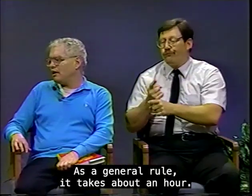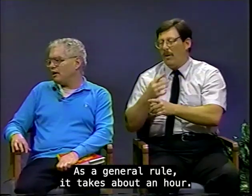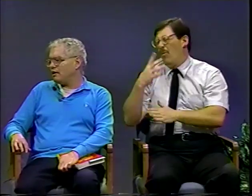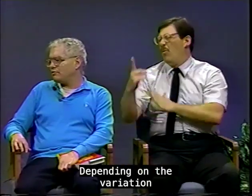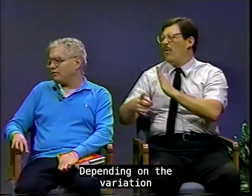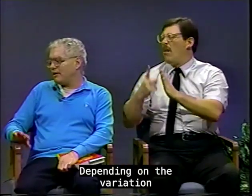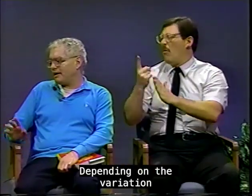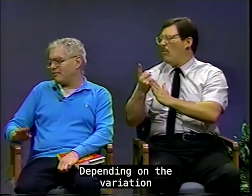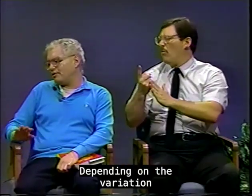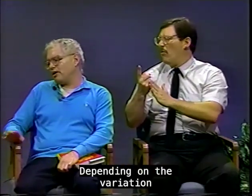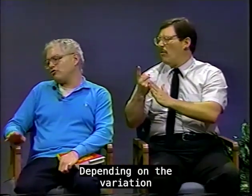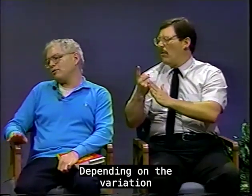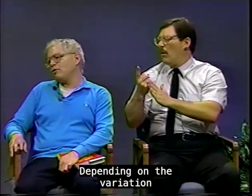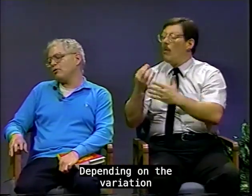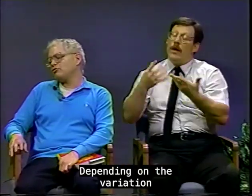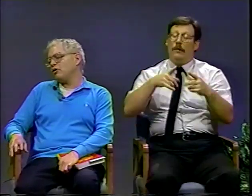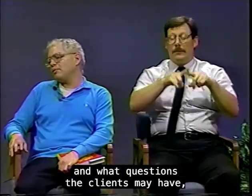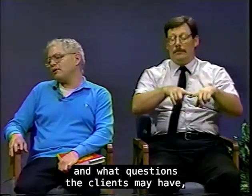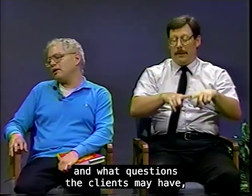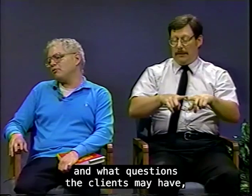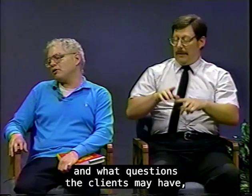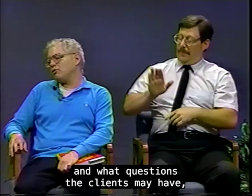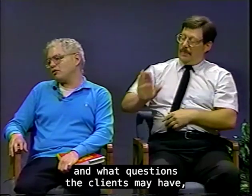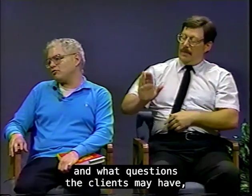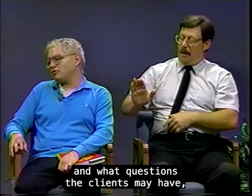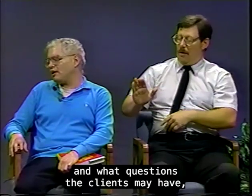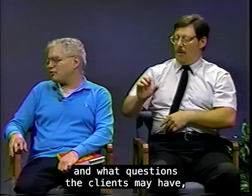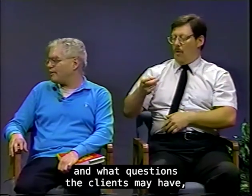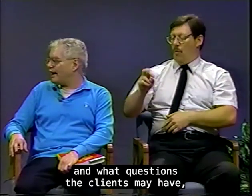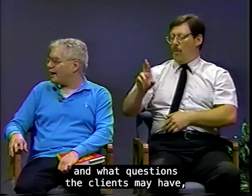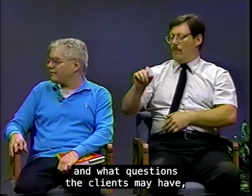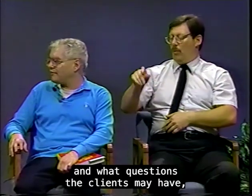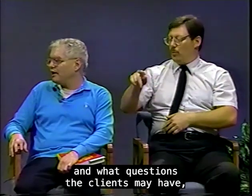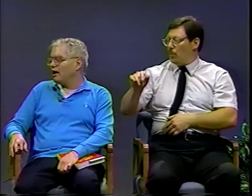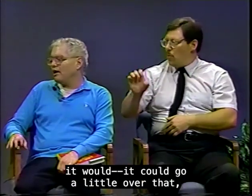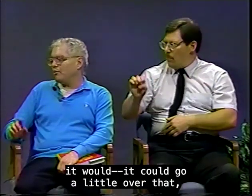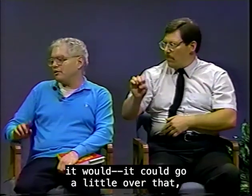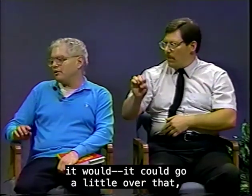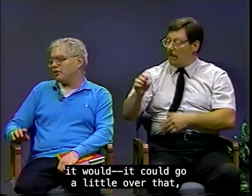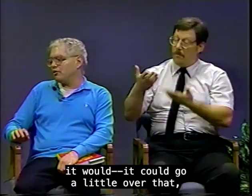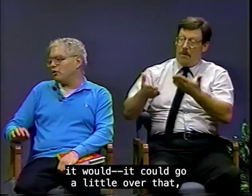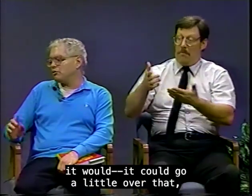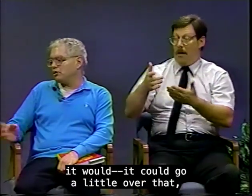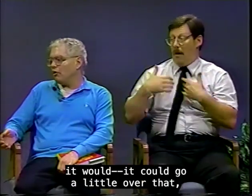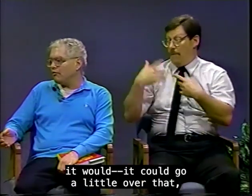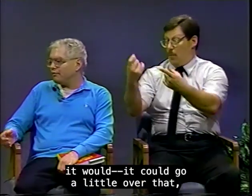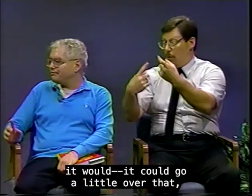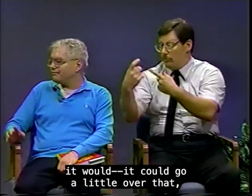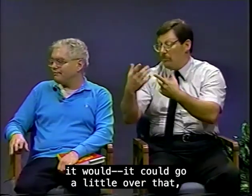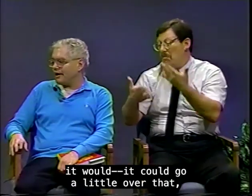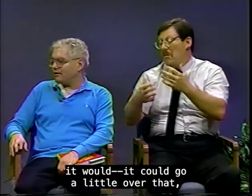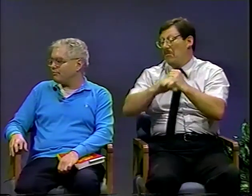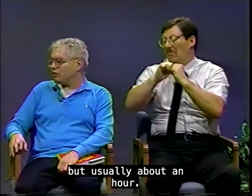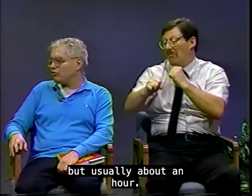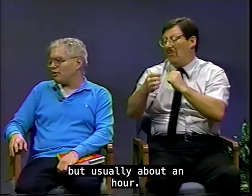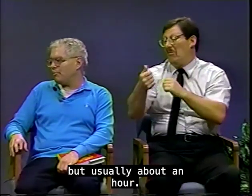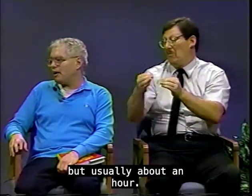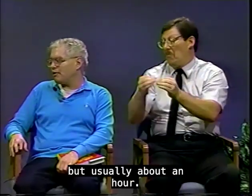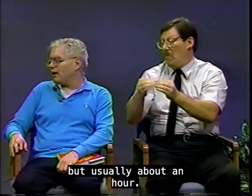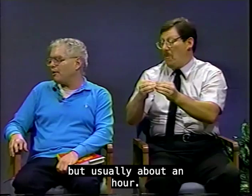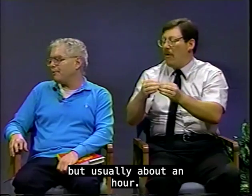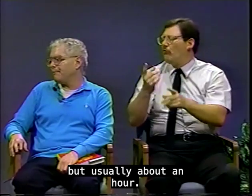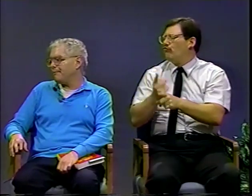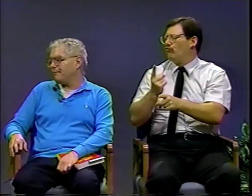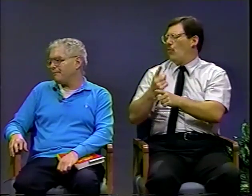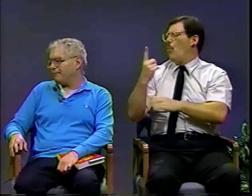hour. Depending on the variation of the horoscope and what questions the clients may have, it could go a little over that, but usually